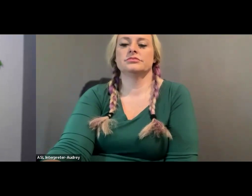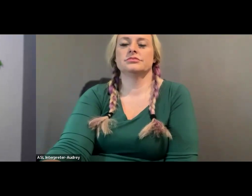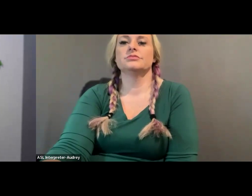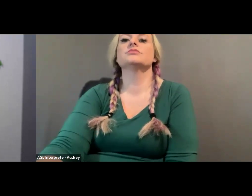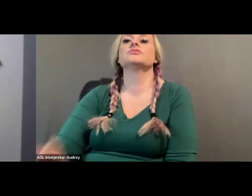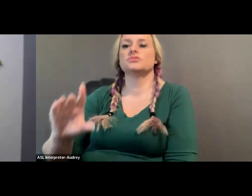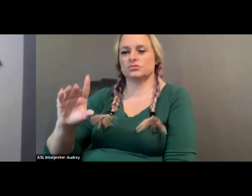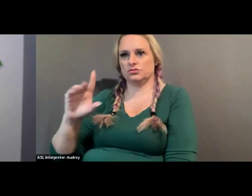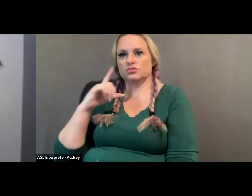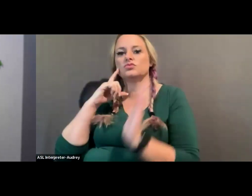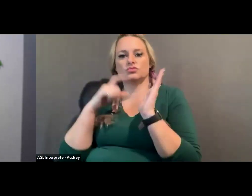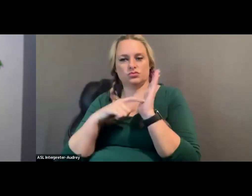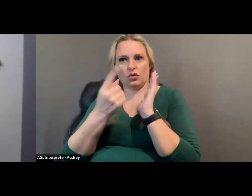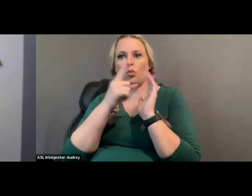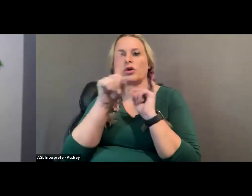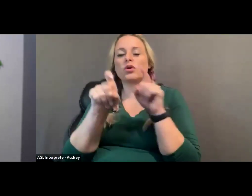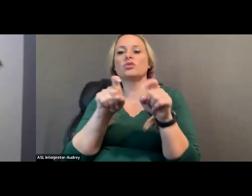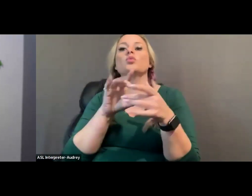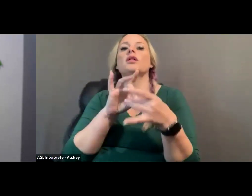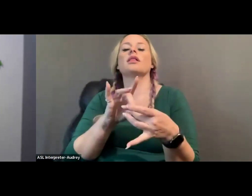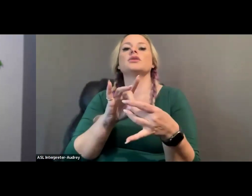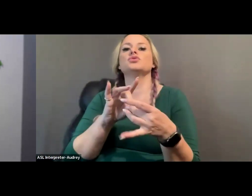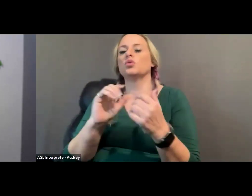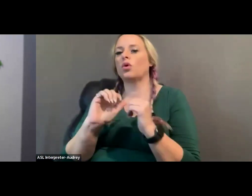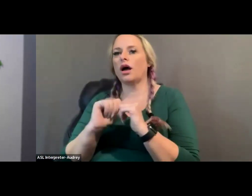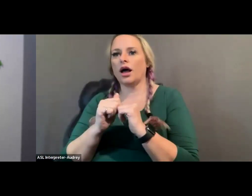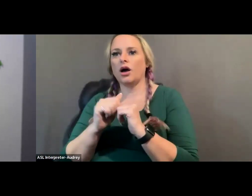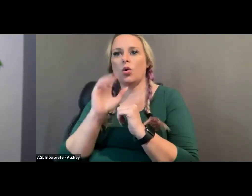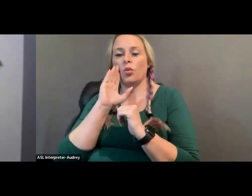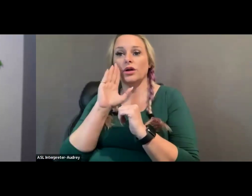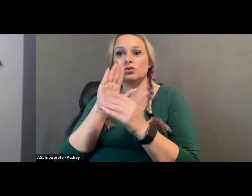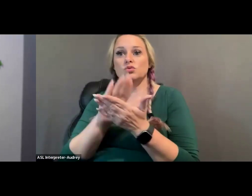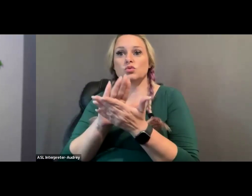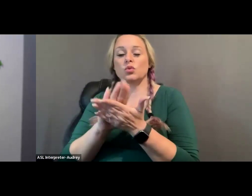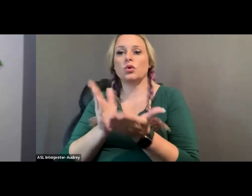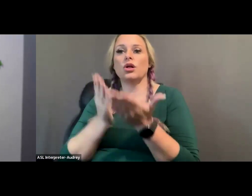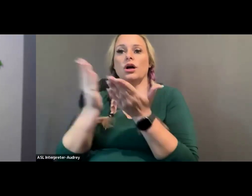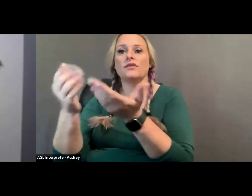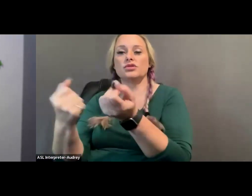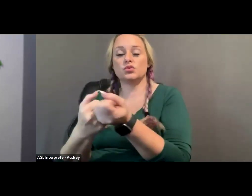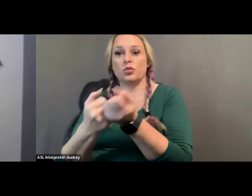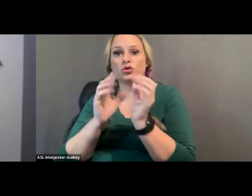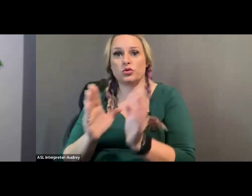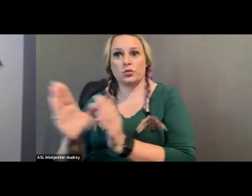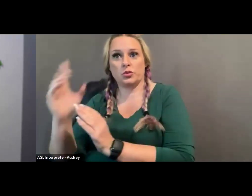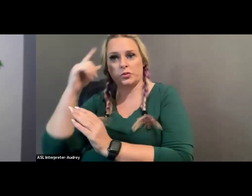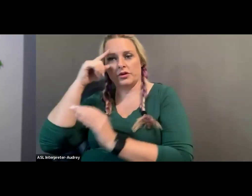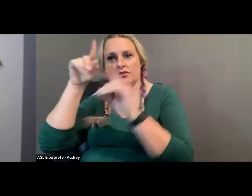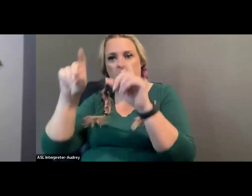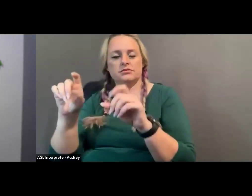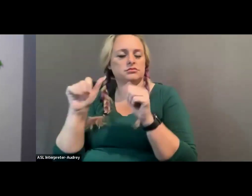All right, I do see that we have one about how will the school offer support to help kids prepare to take the test. This is an excellent